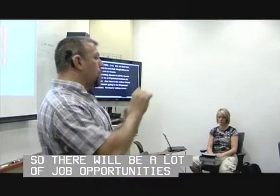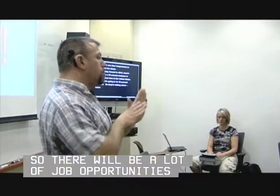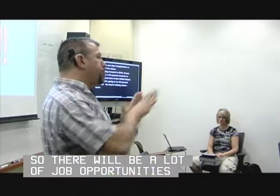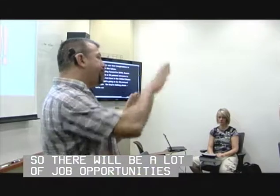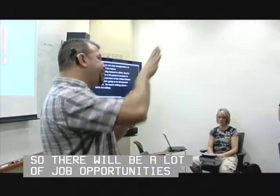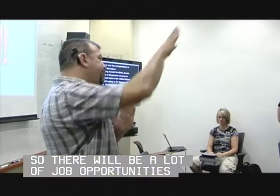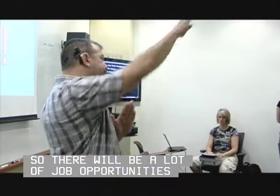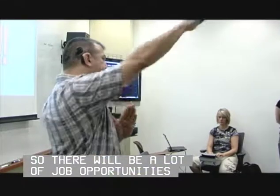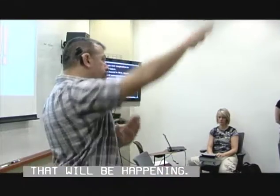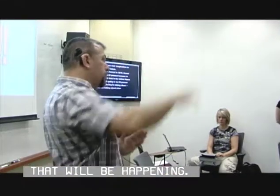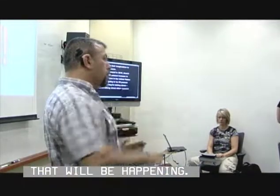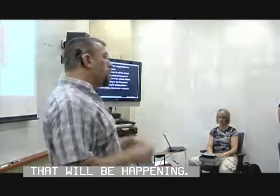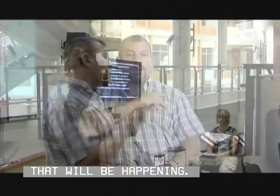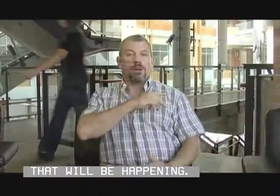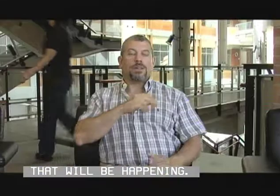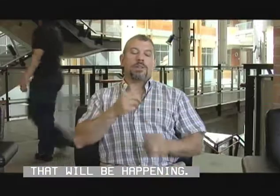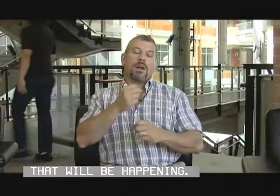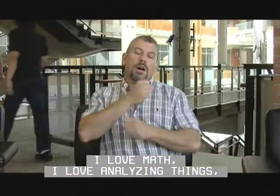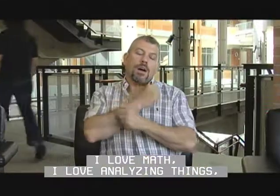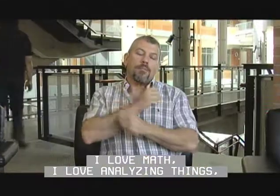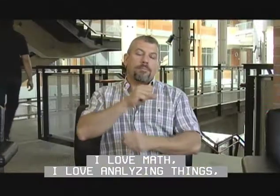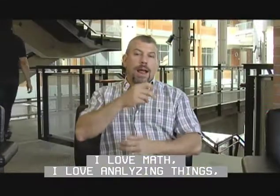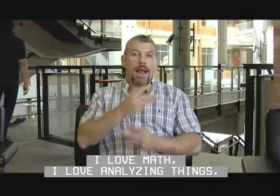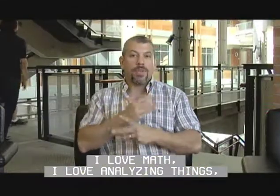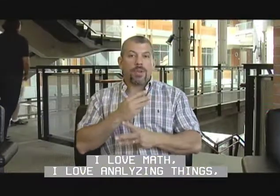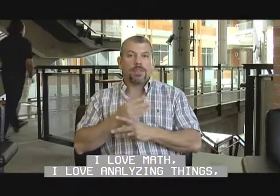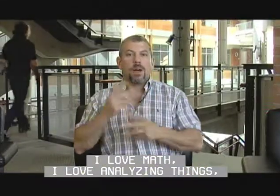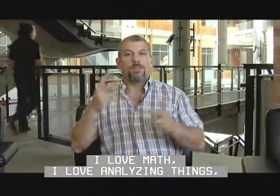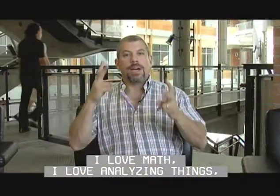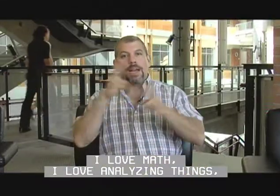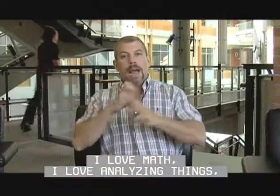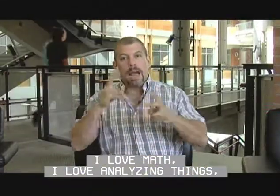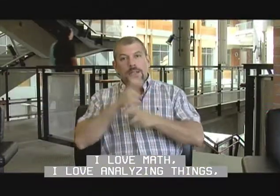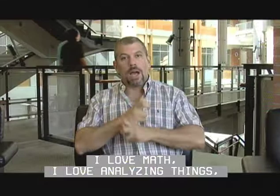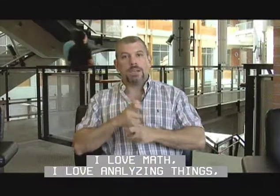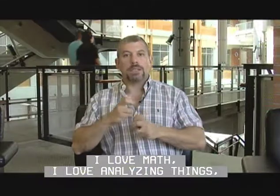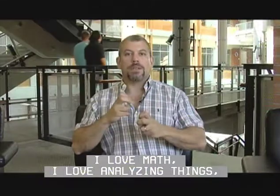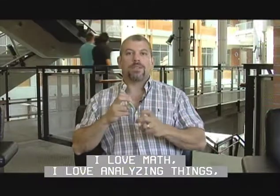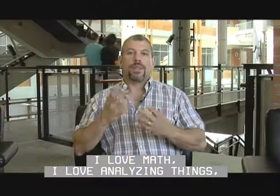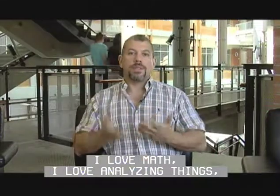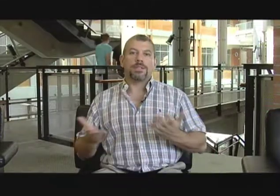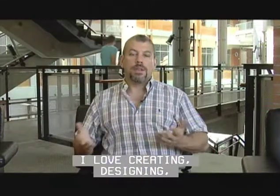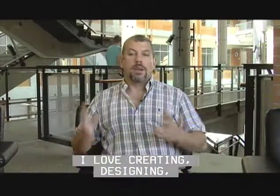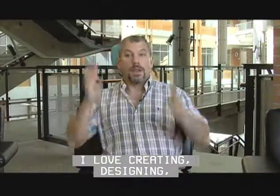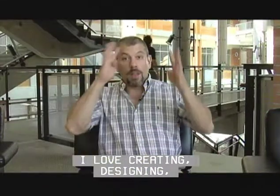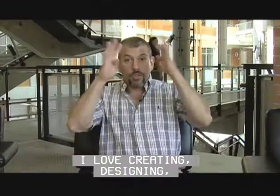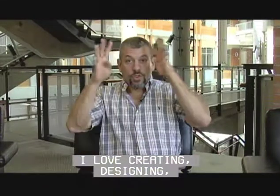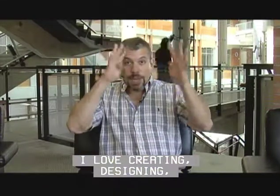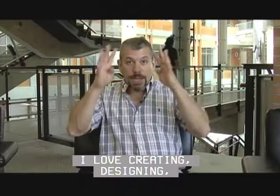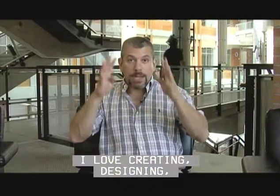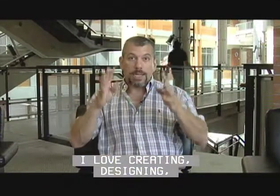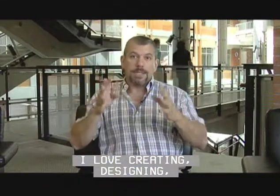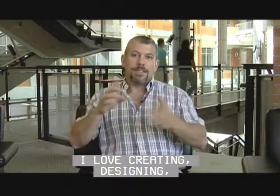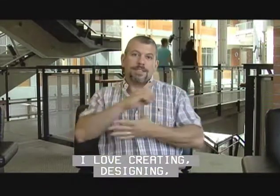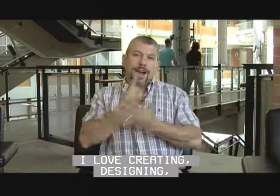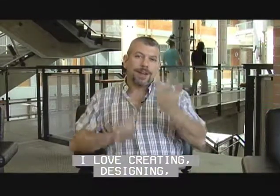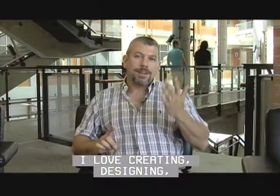job opportunities that will be happening. I love math. I love analyzing things. I love creating,